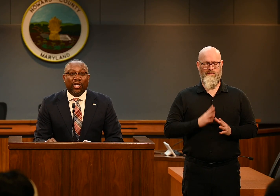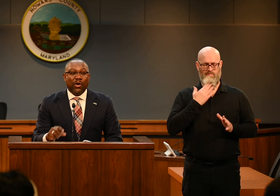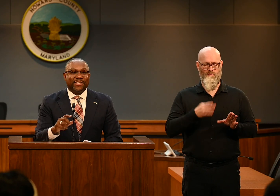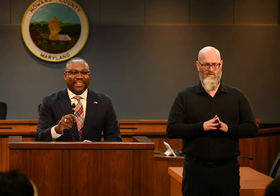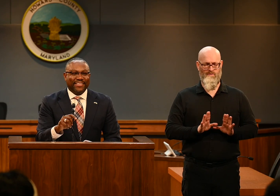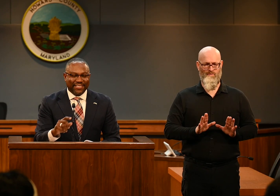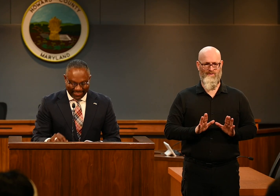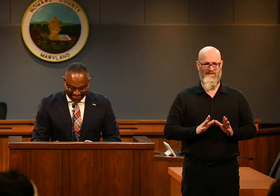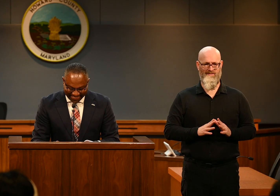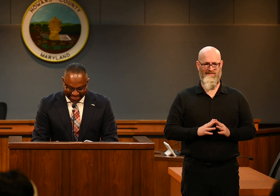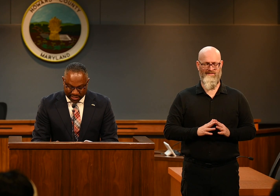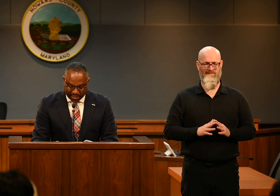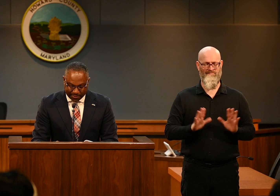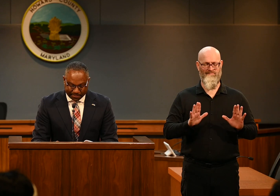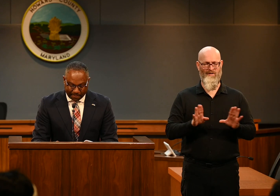In closing,